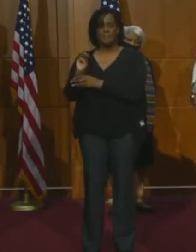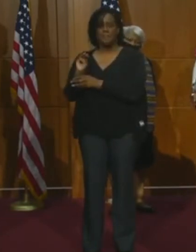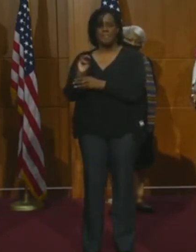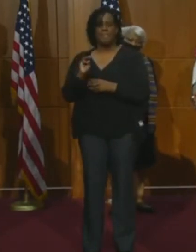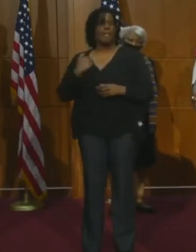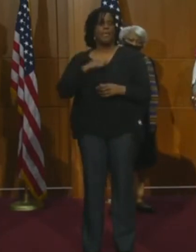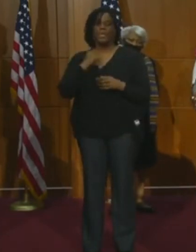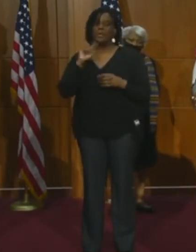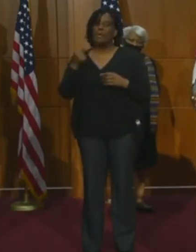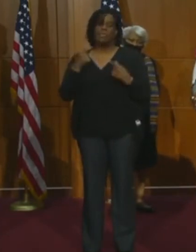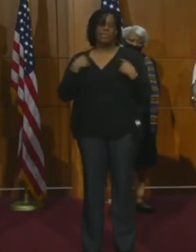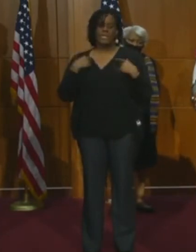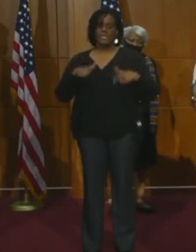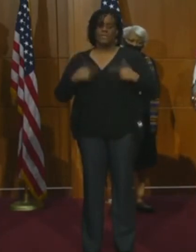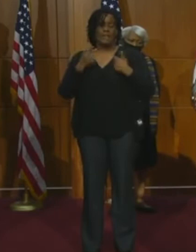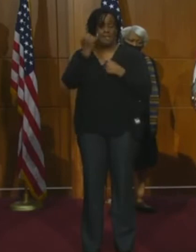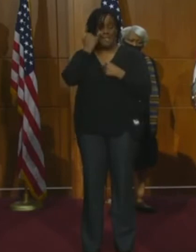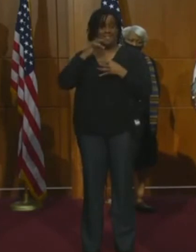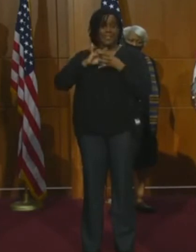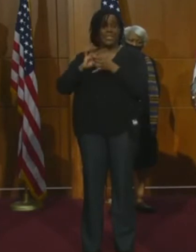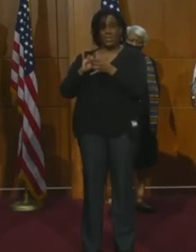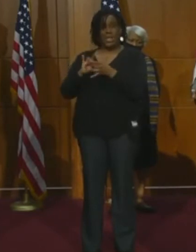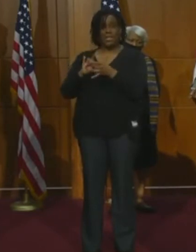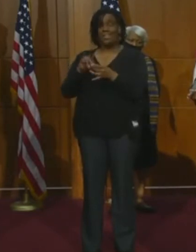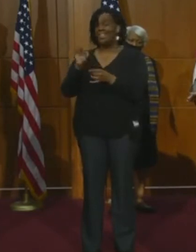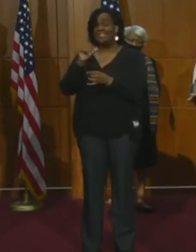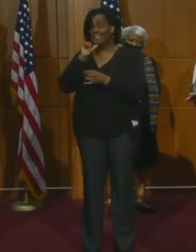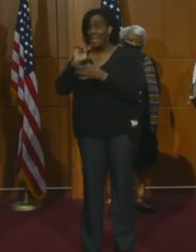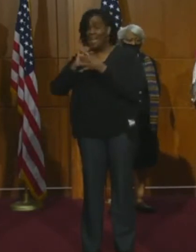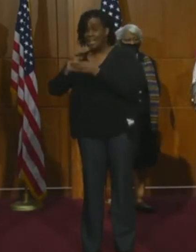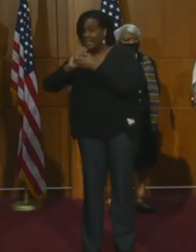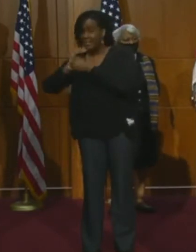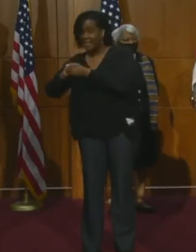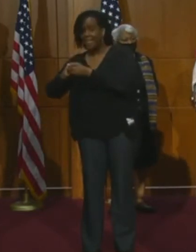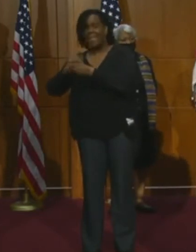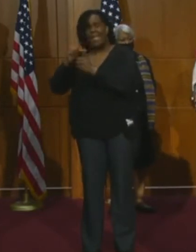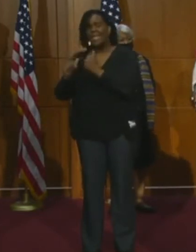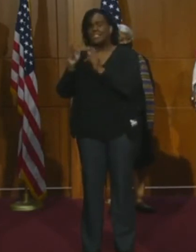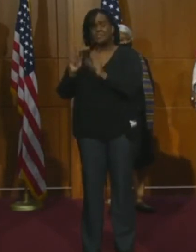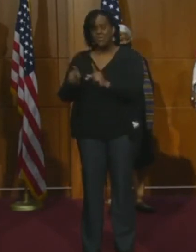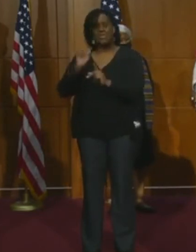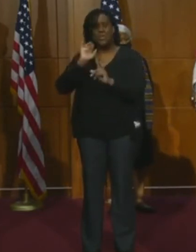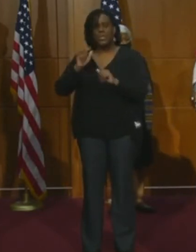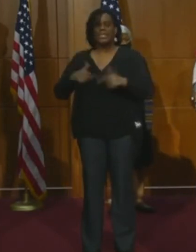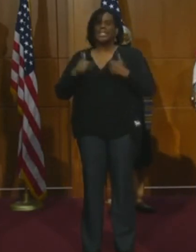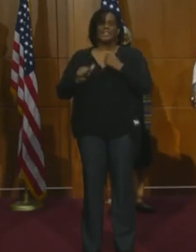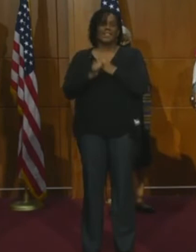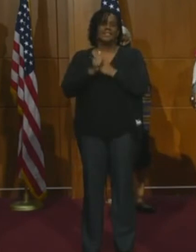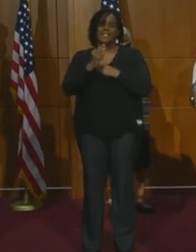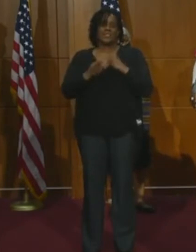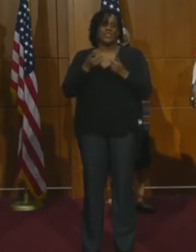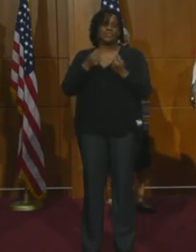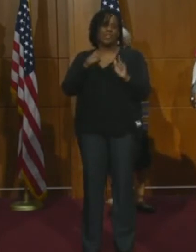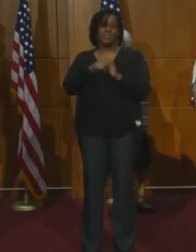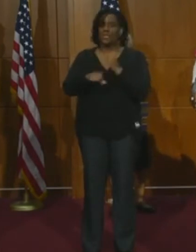only survive when we unite. Otherwise, every one of us lives as endangered species trying to kill off